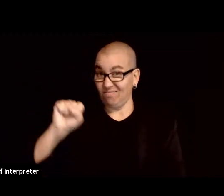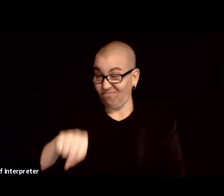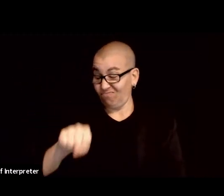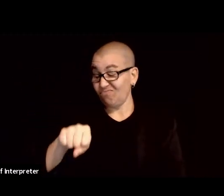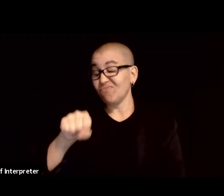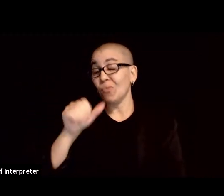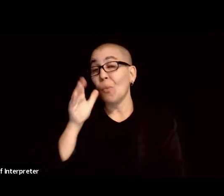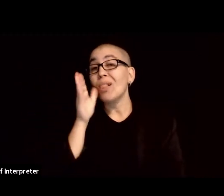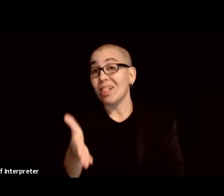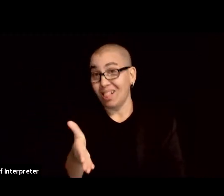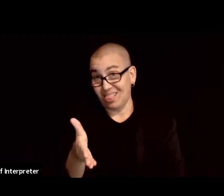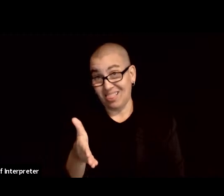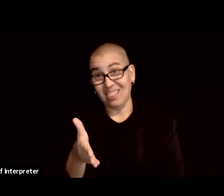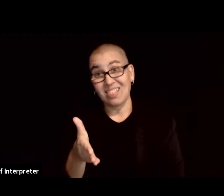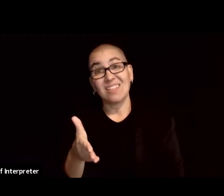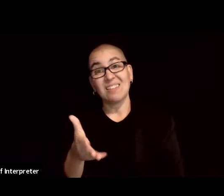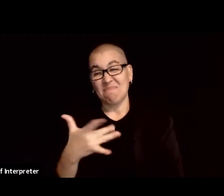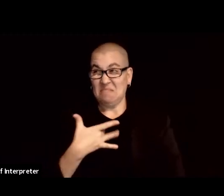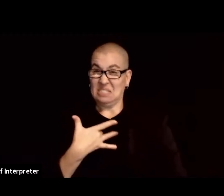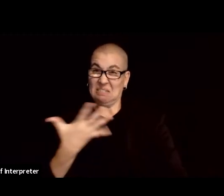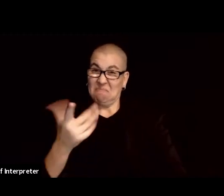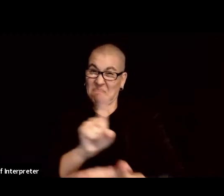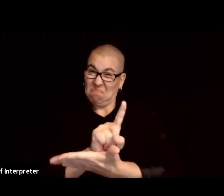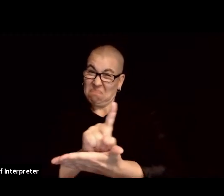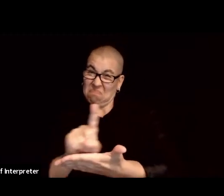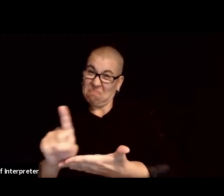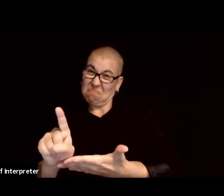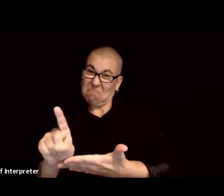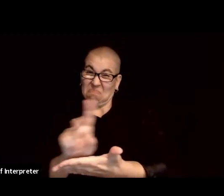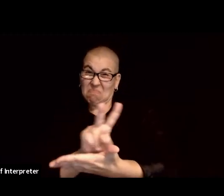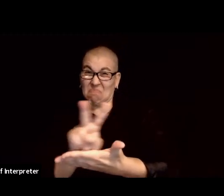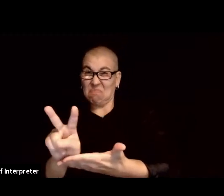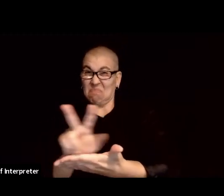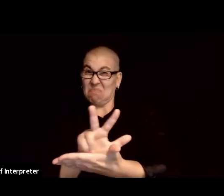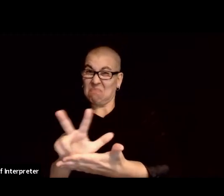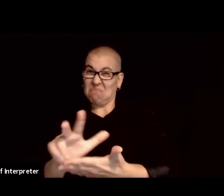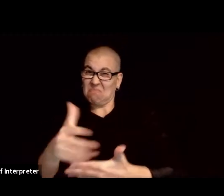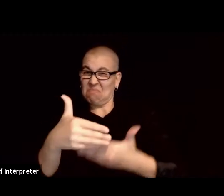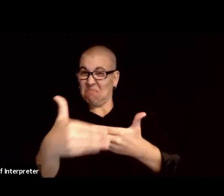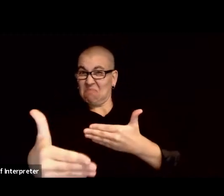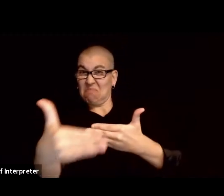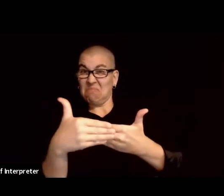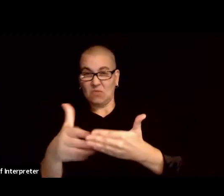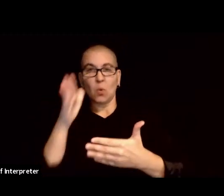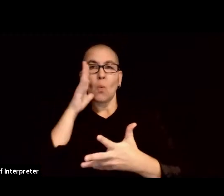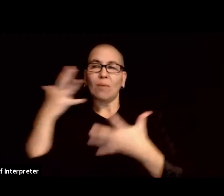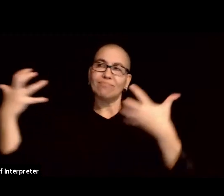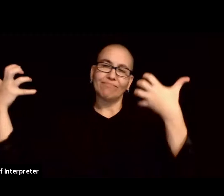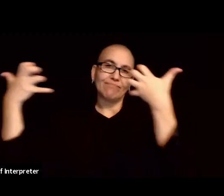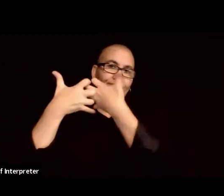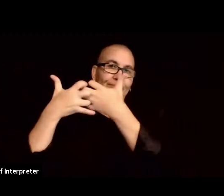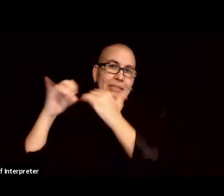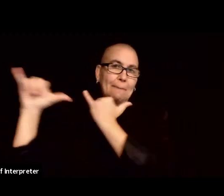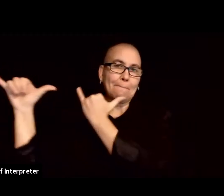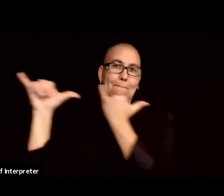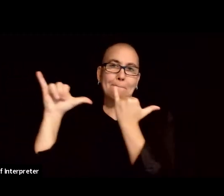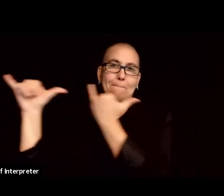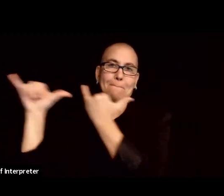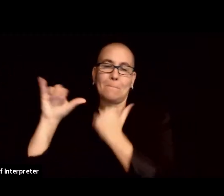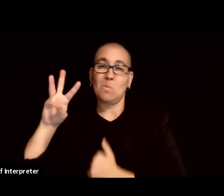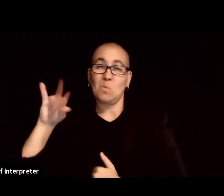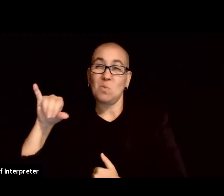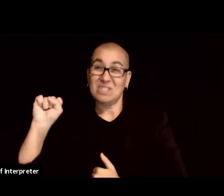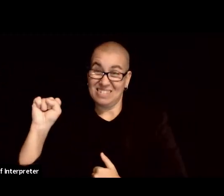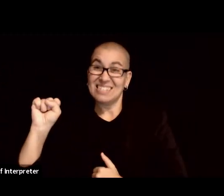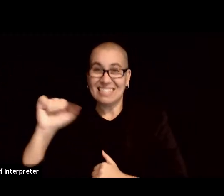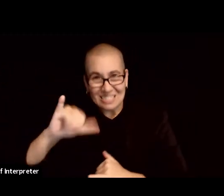in a few weeks. And we will not have any advantage over our neighboring state. And so that's why we are so very concerned.